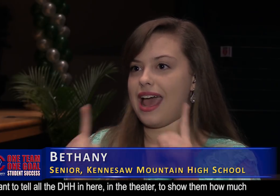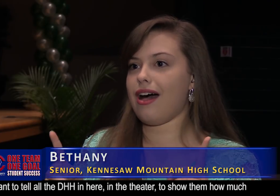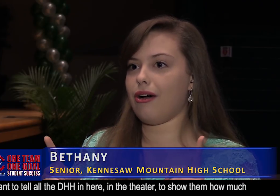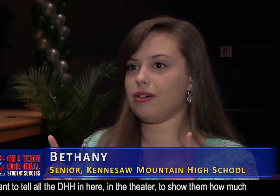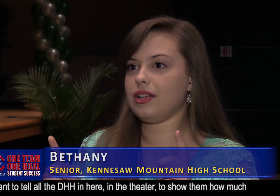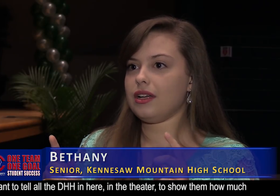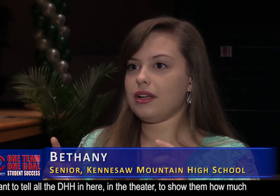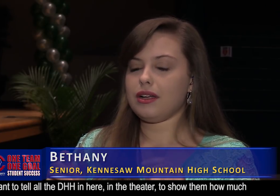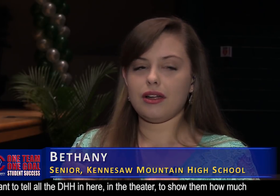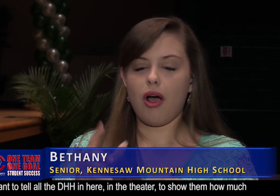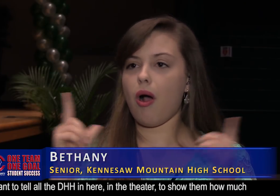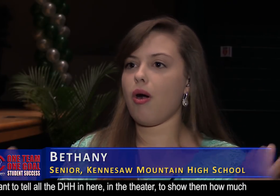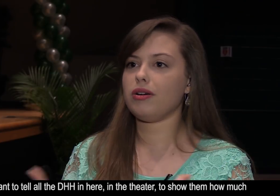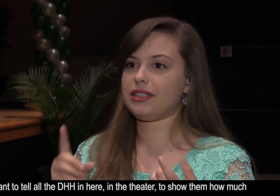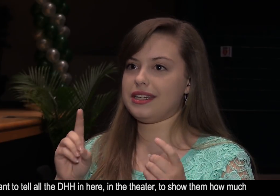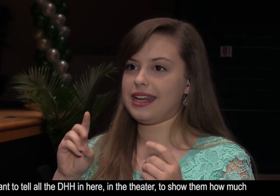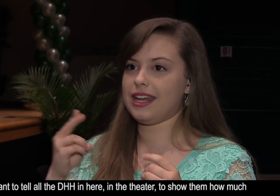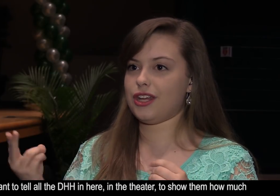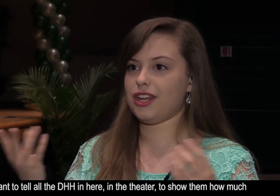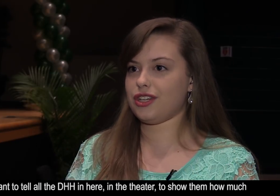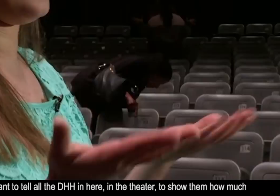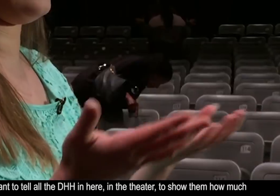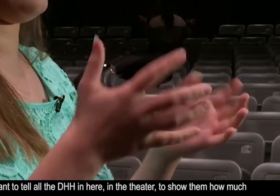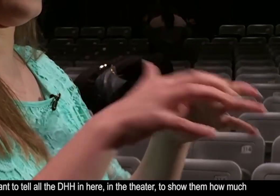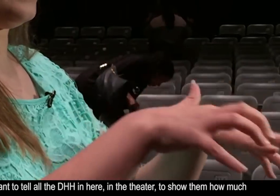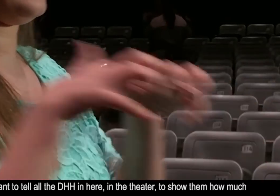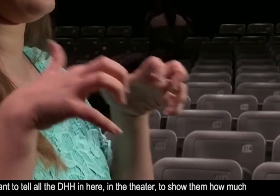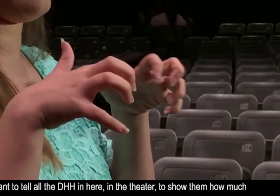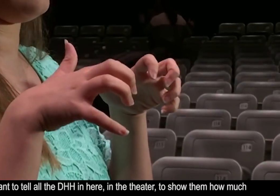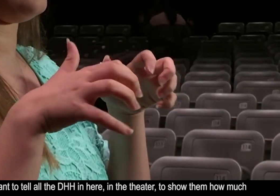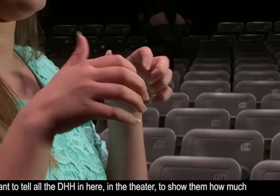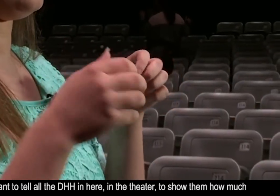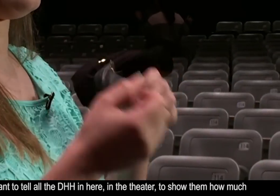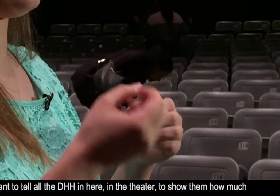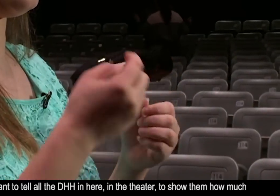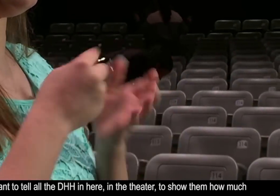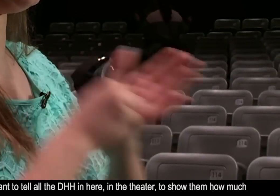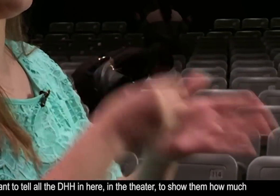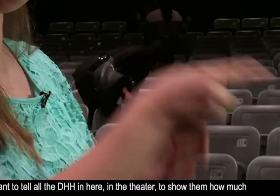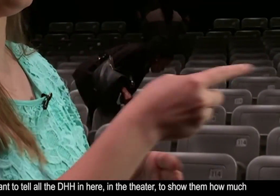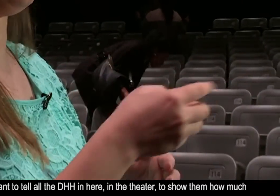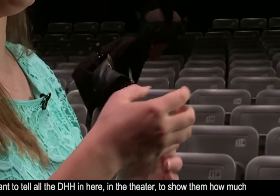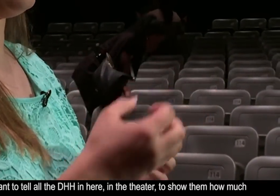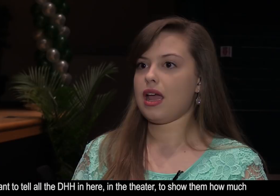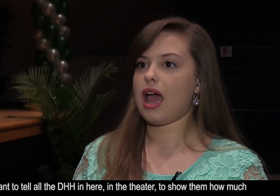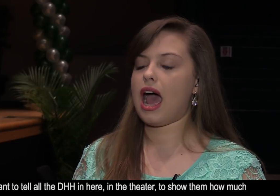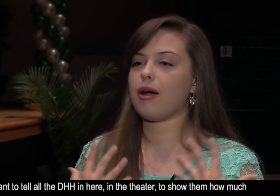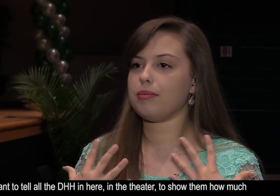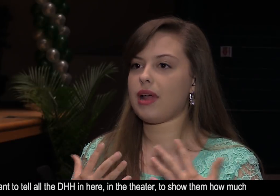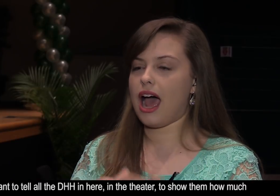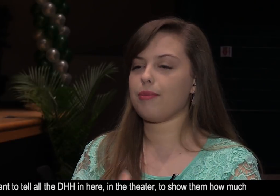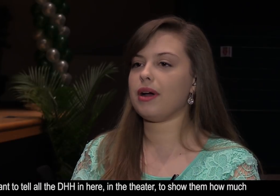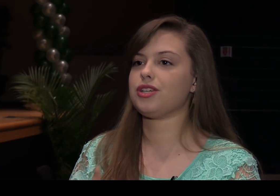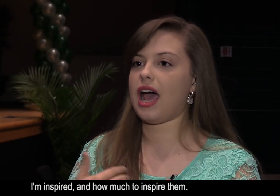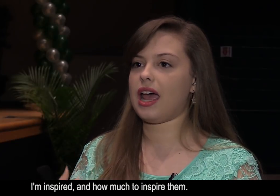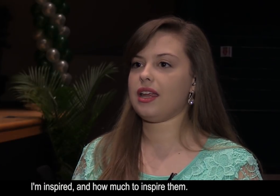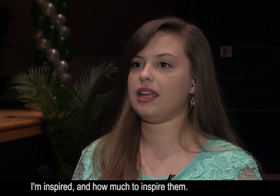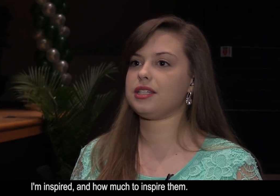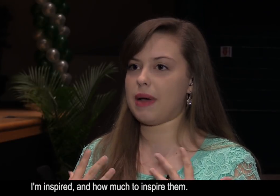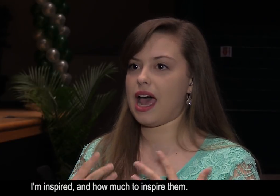tell all the DHH in here in the theater to show them how much I inspire